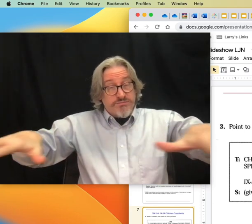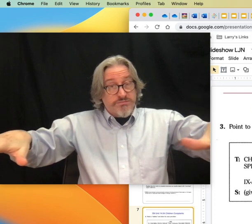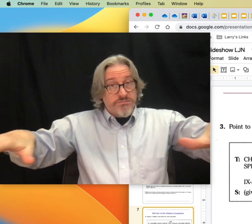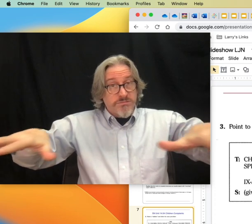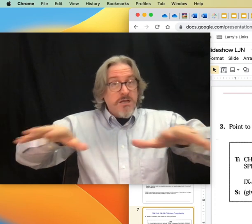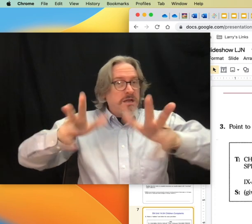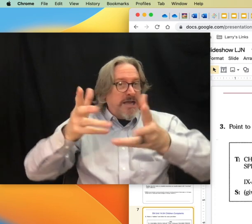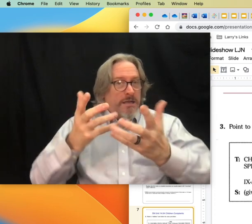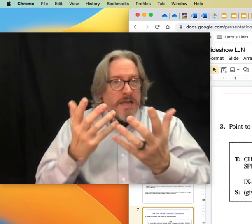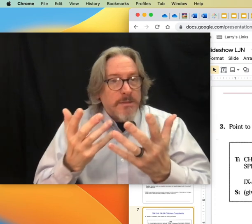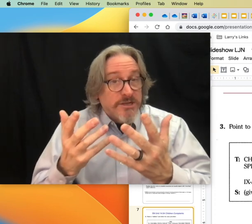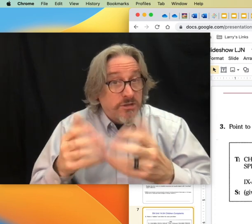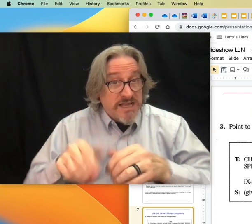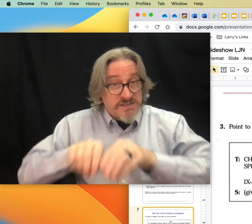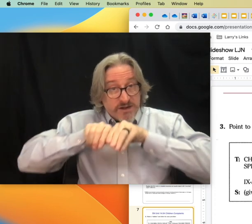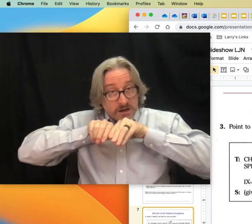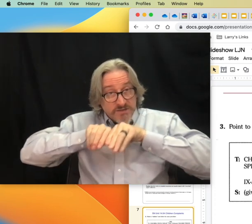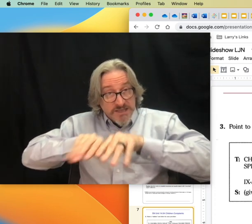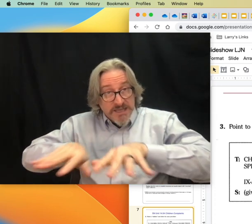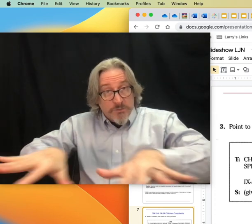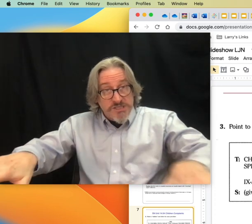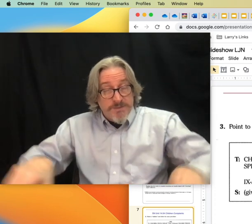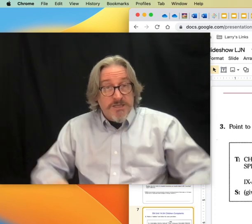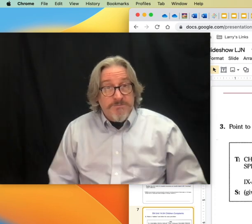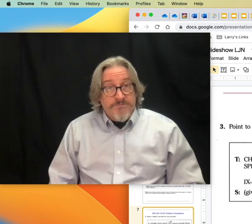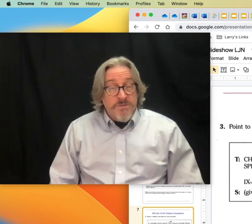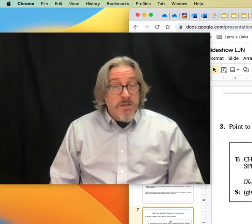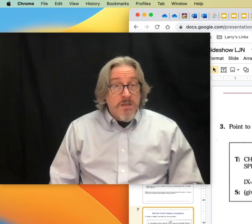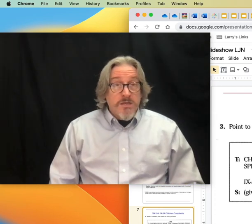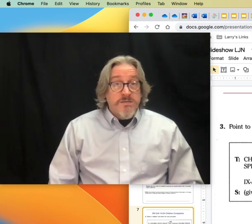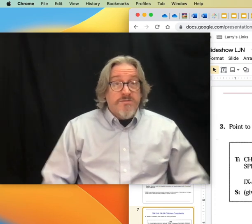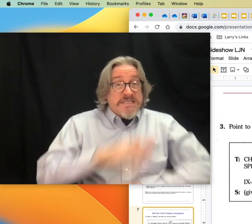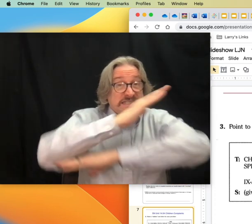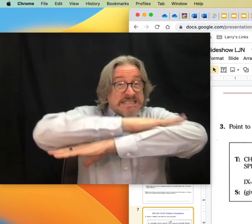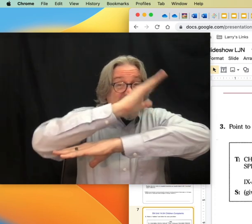little elemental classifier of a liquid spilling.